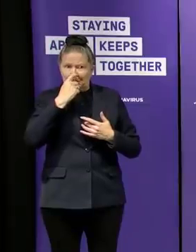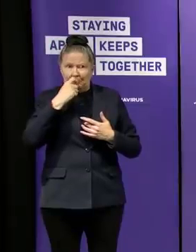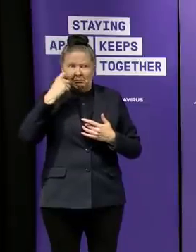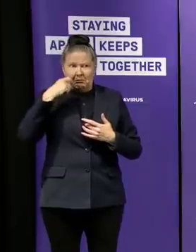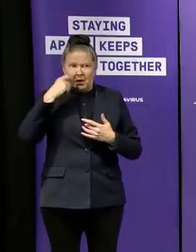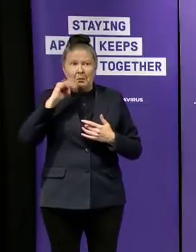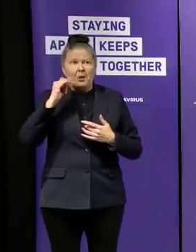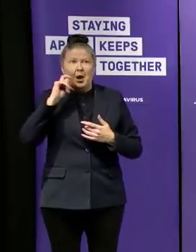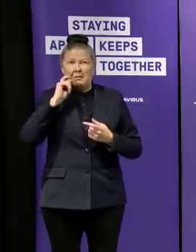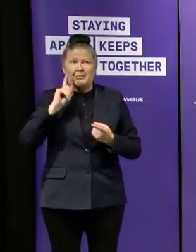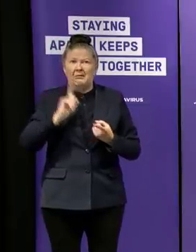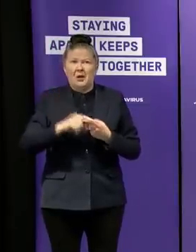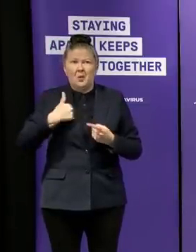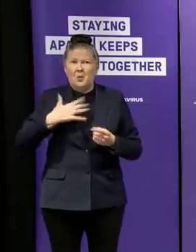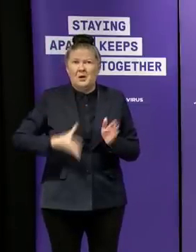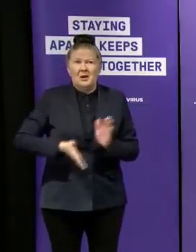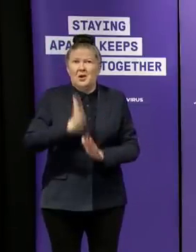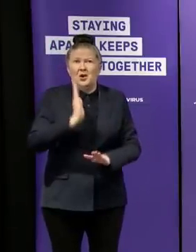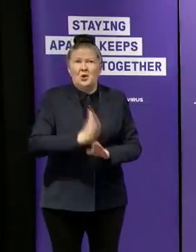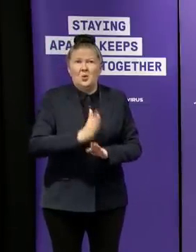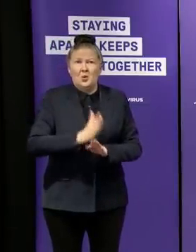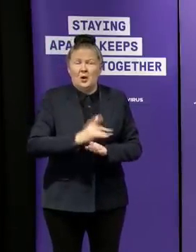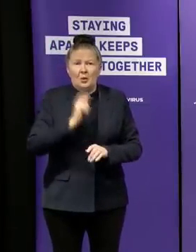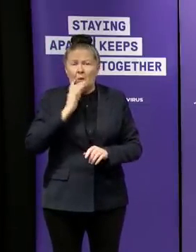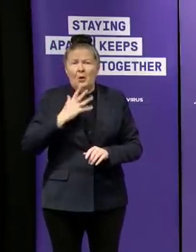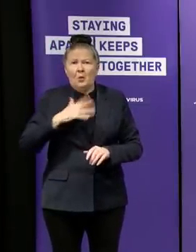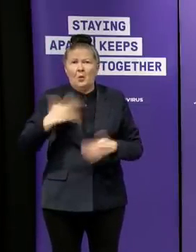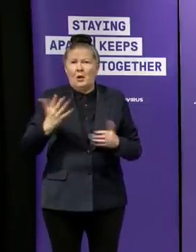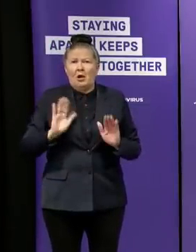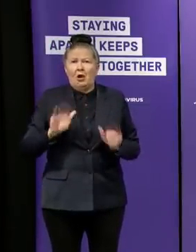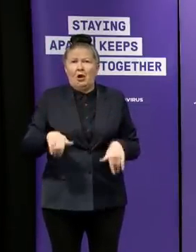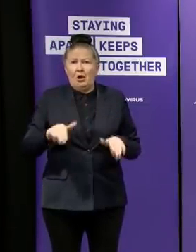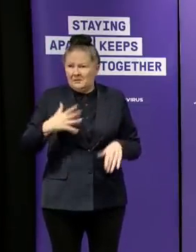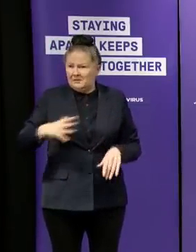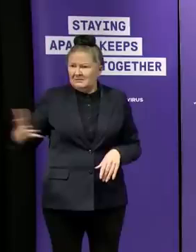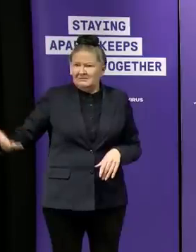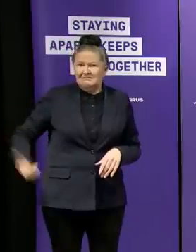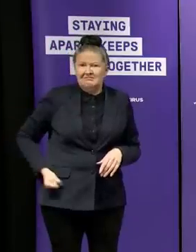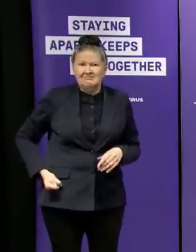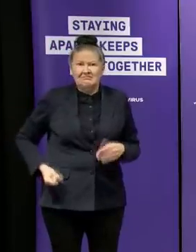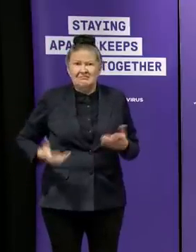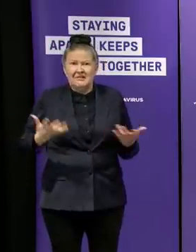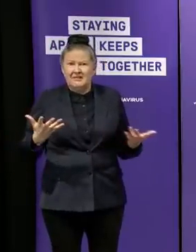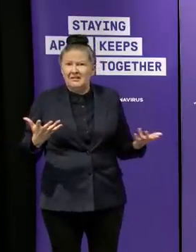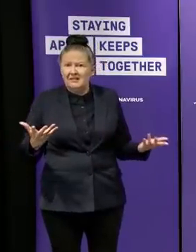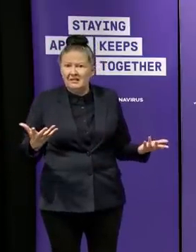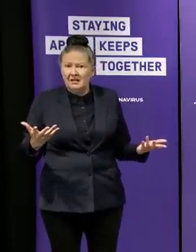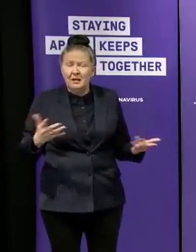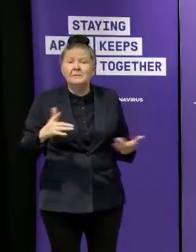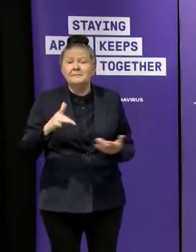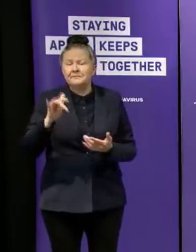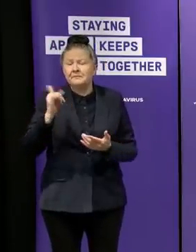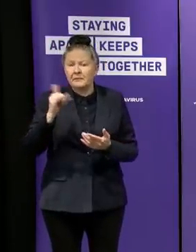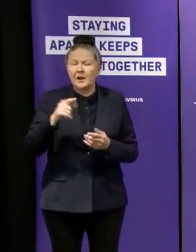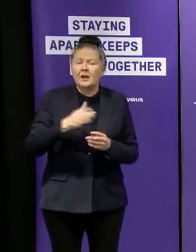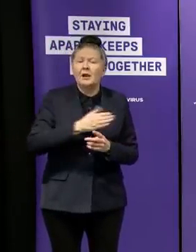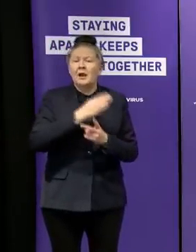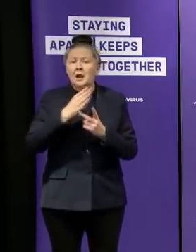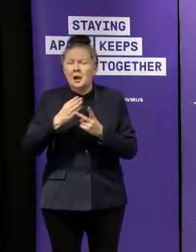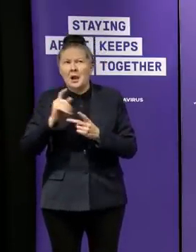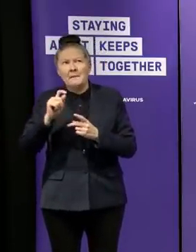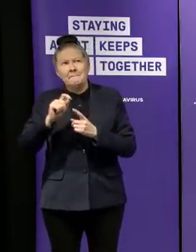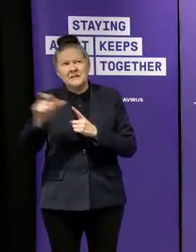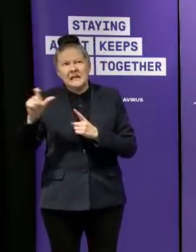So how do you then... So what we've got, and we'll get you a full breakdown because it's a couple of weeks ago we announced it, so it may have kicked up to another percentage, but we